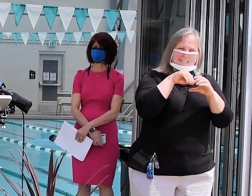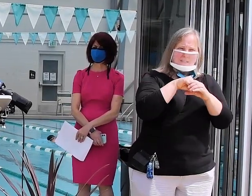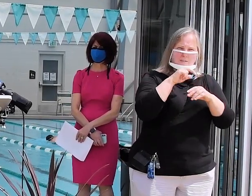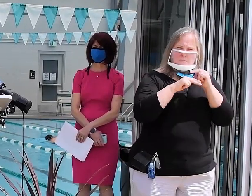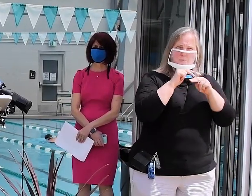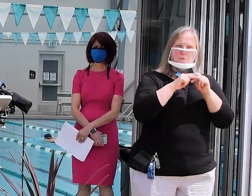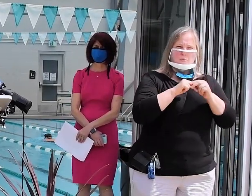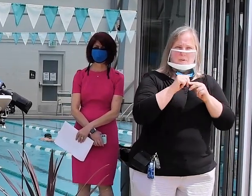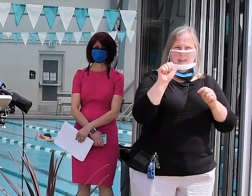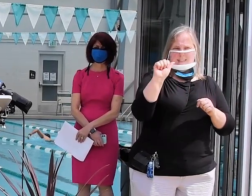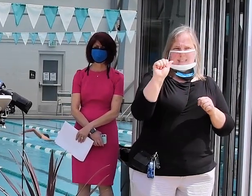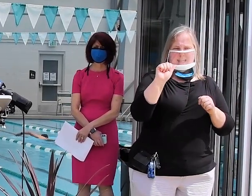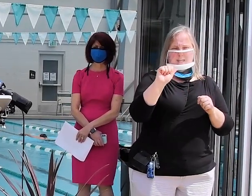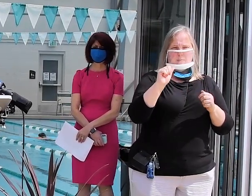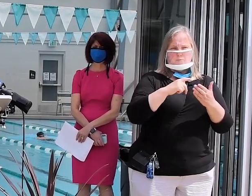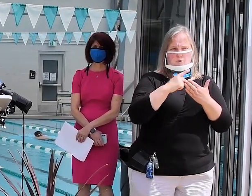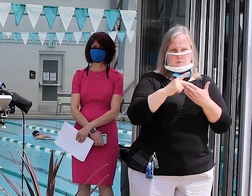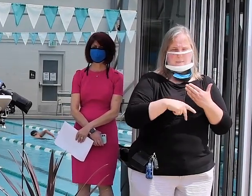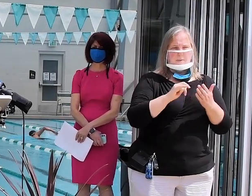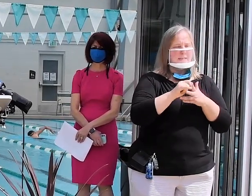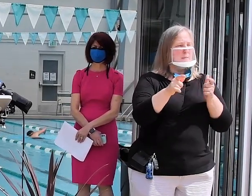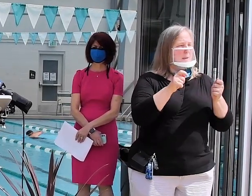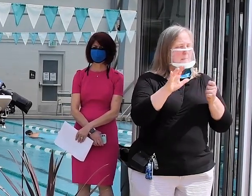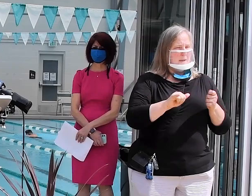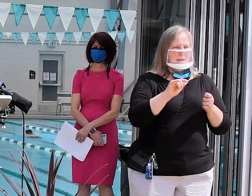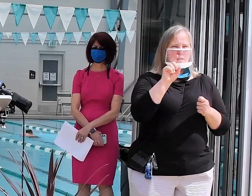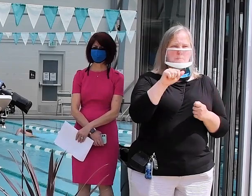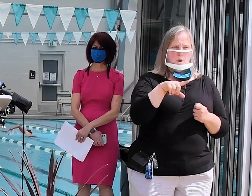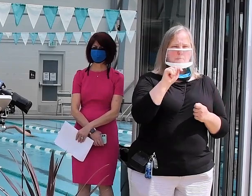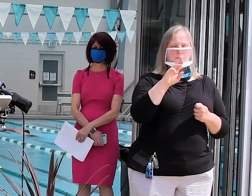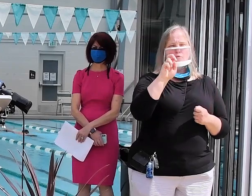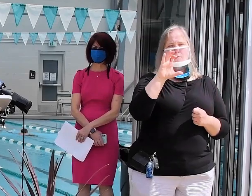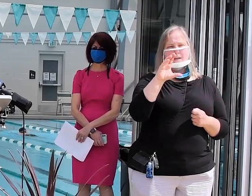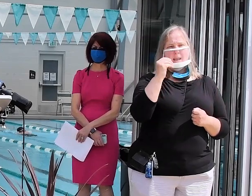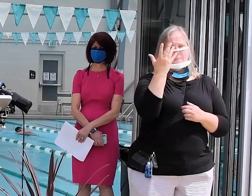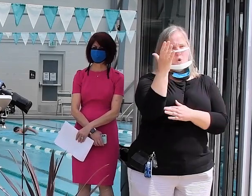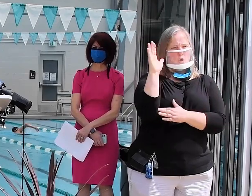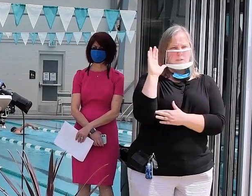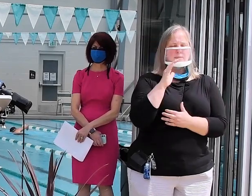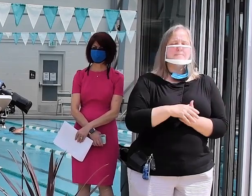athletic programming managed by our Department of Recreation and Parks.